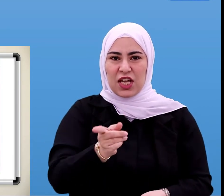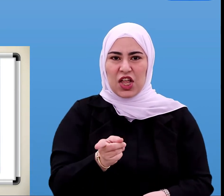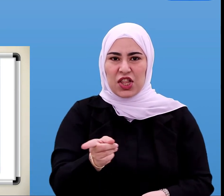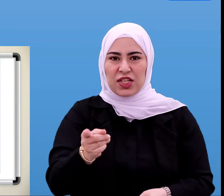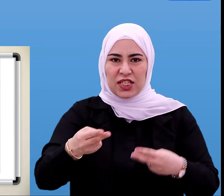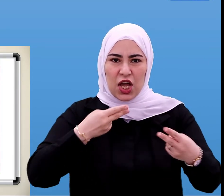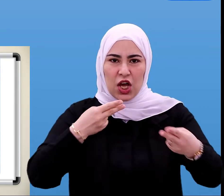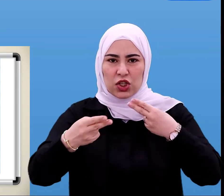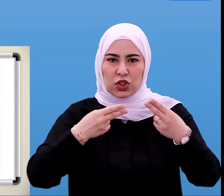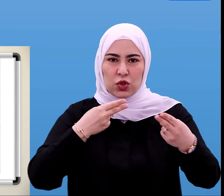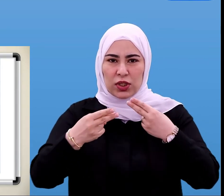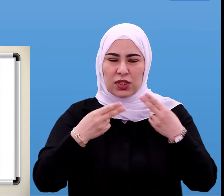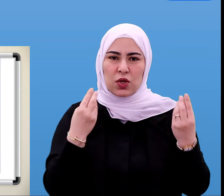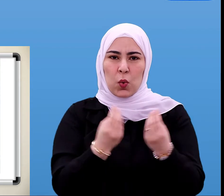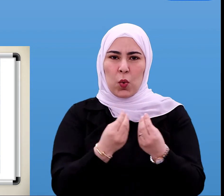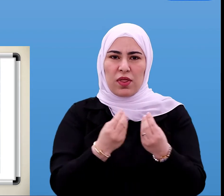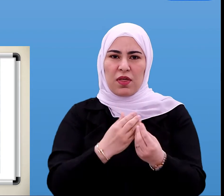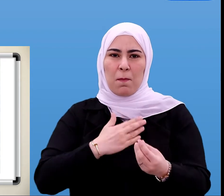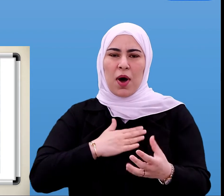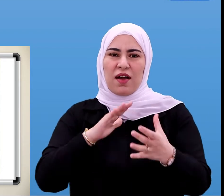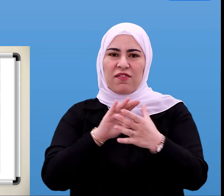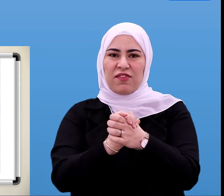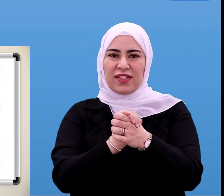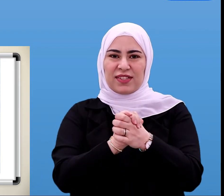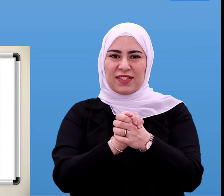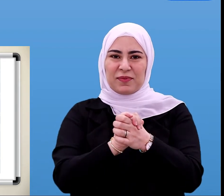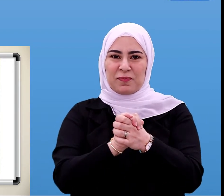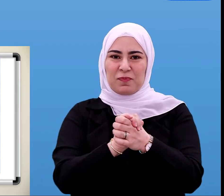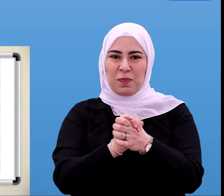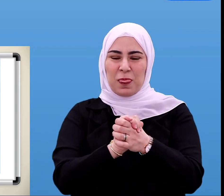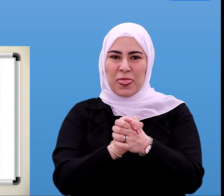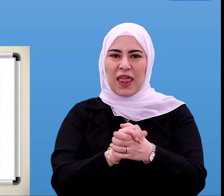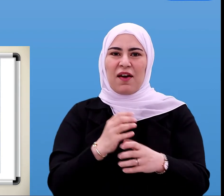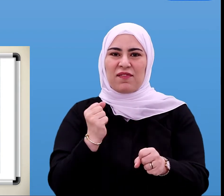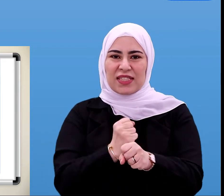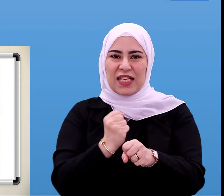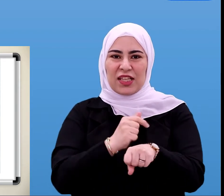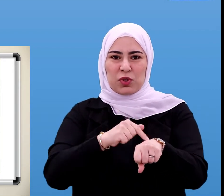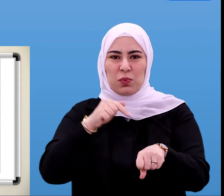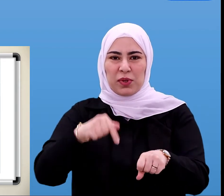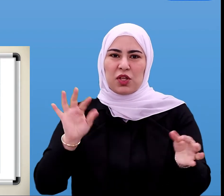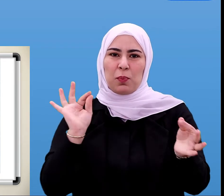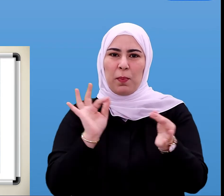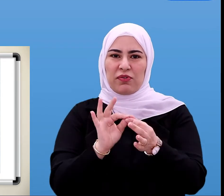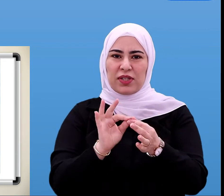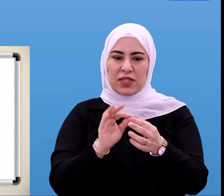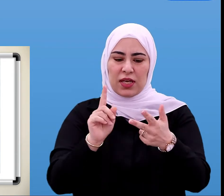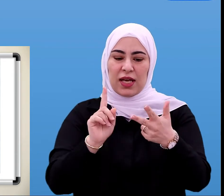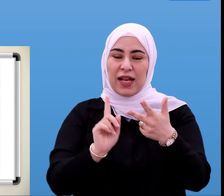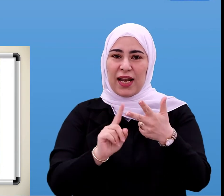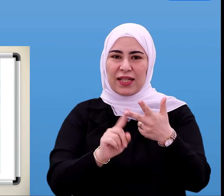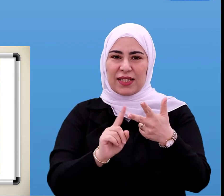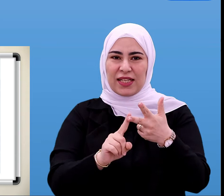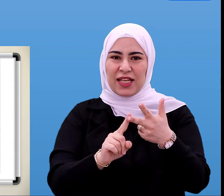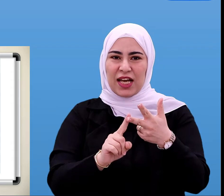thing has just finished, I use the present perfect for it. If something happened in the past